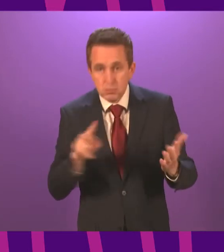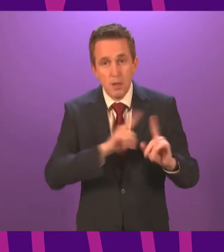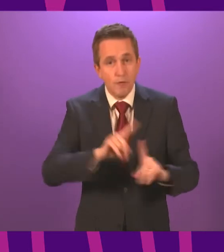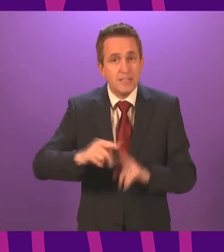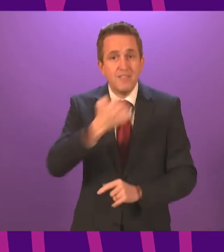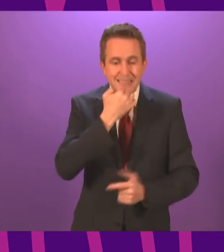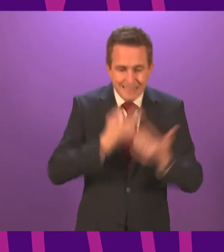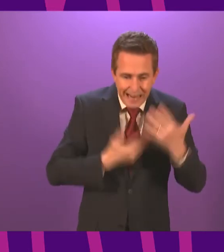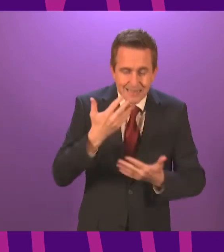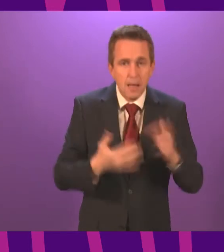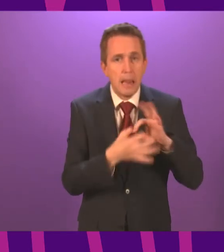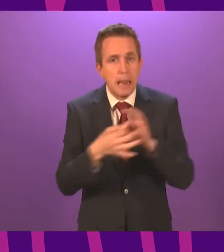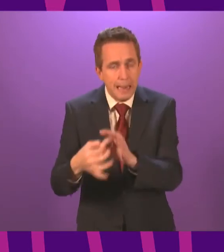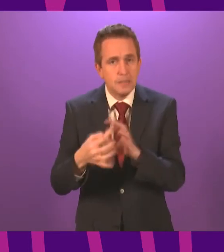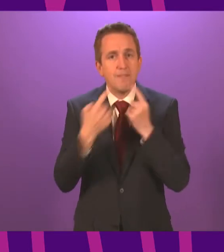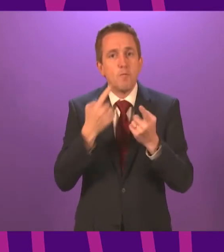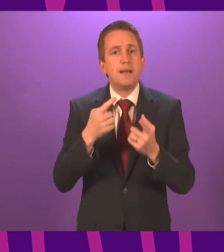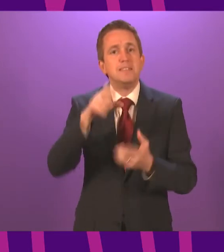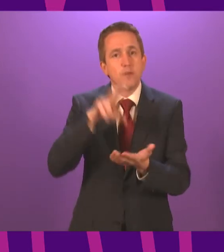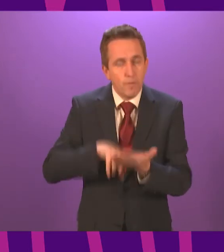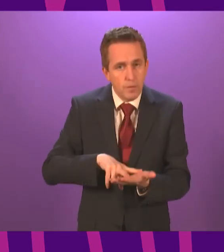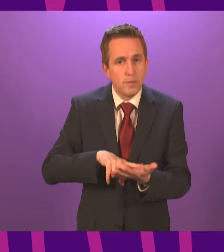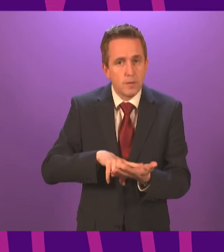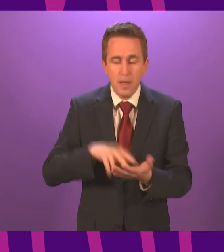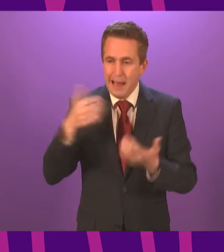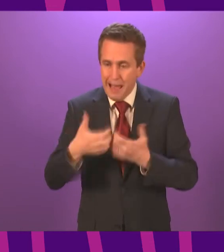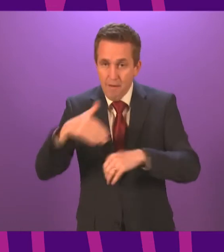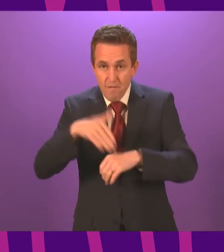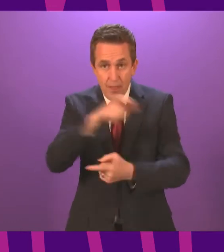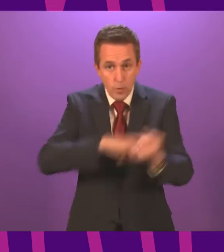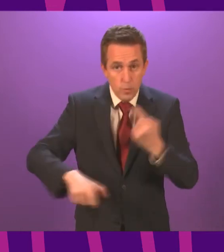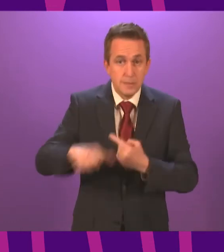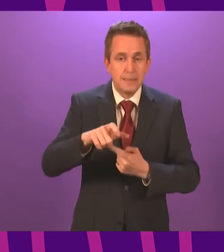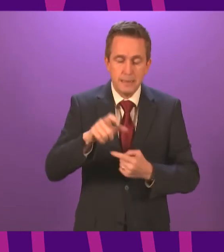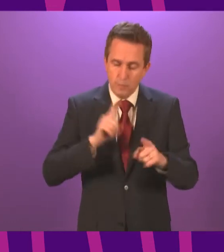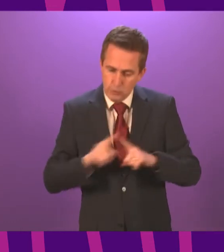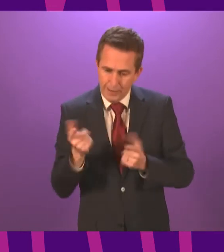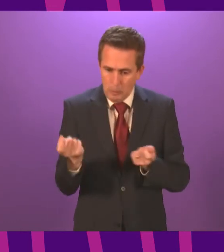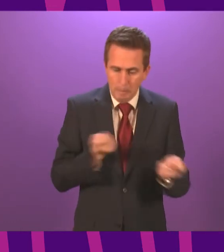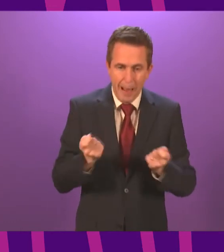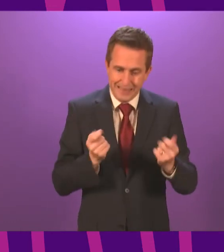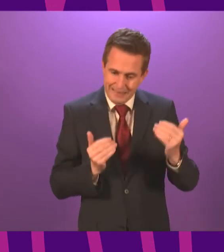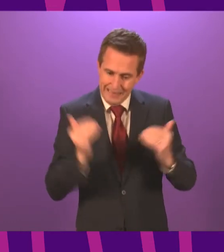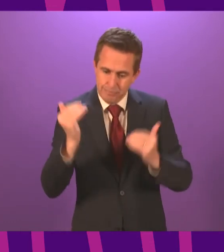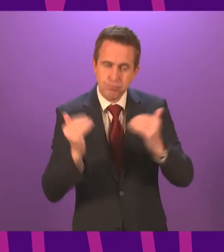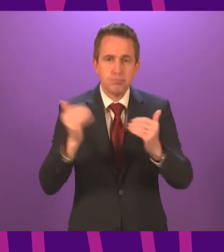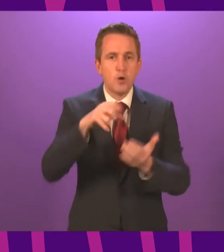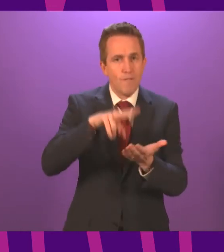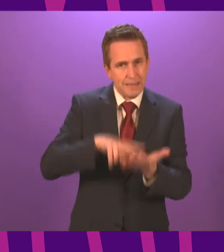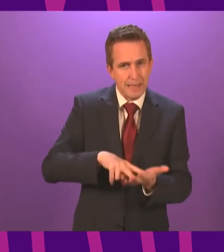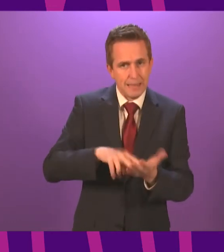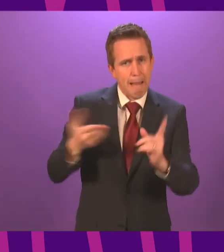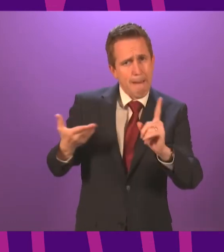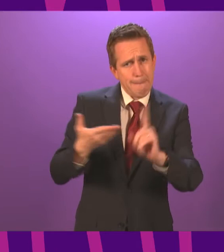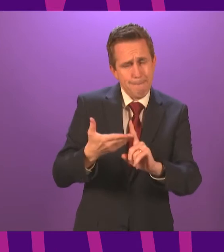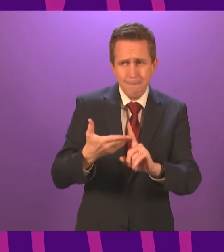knowledge and intelligence on COVID in our different communities. These reviews seek to manage the prevalence of COVID-19 in such a way as to drive infections